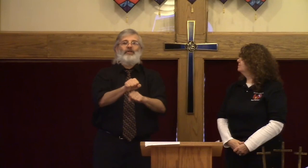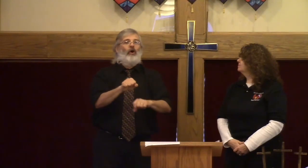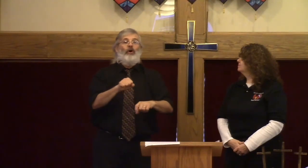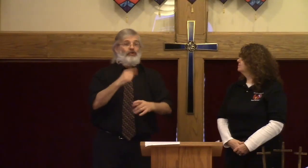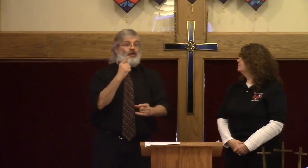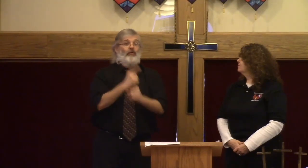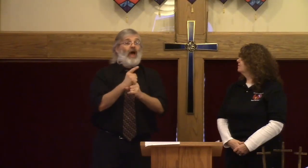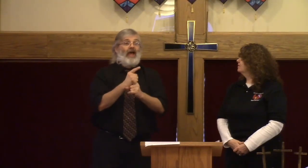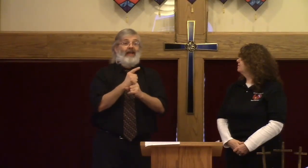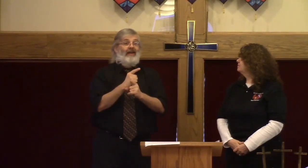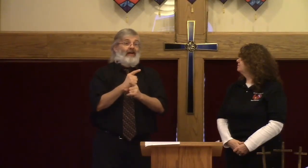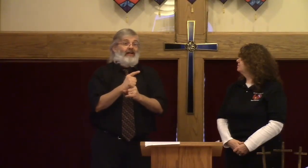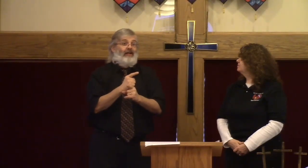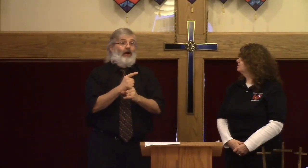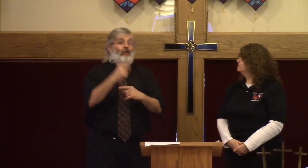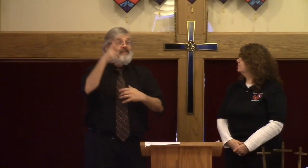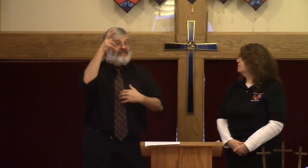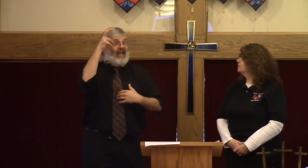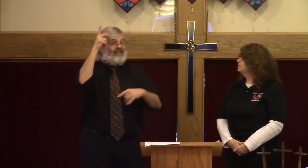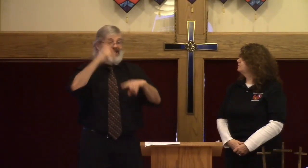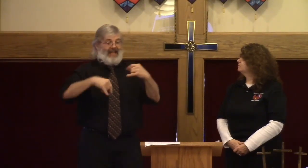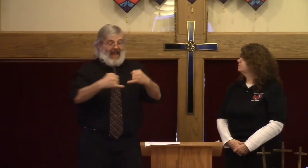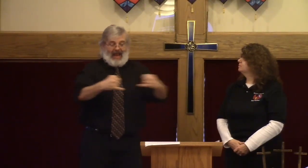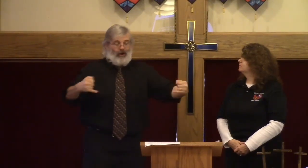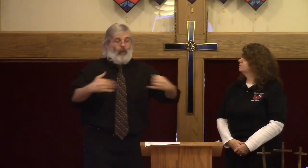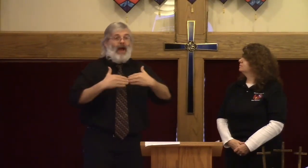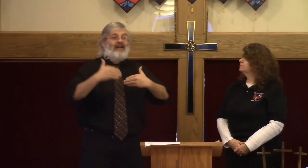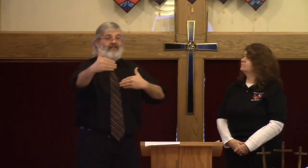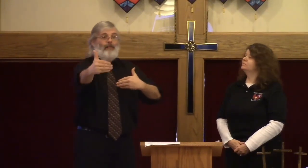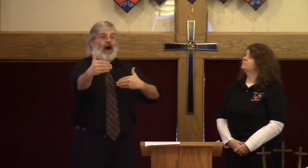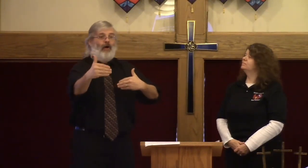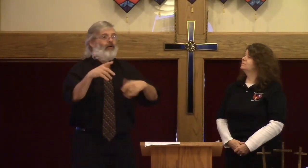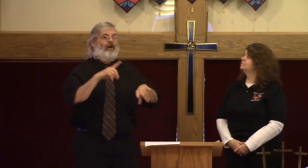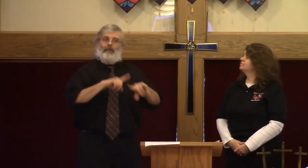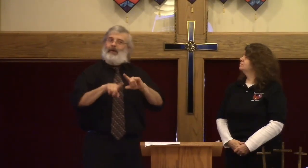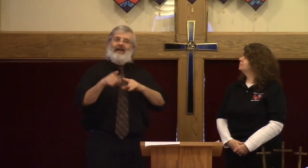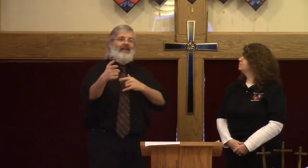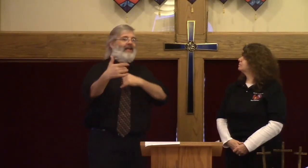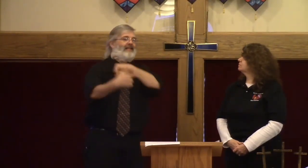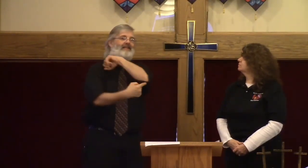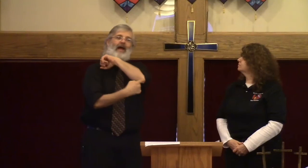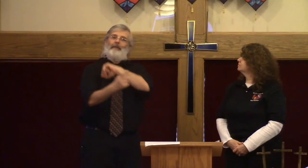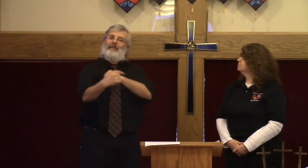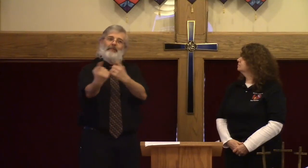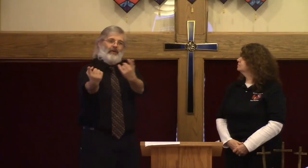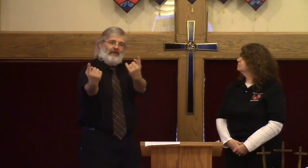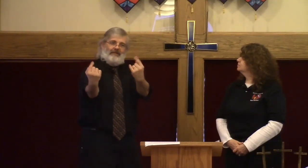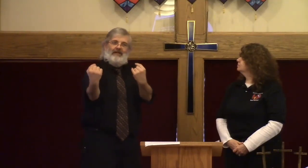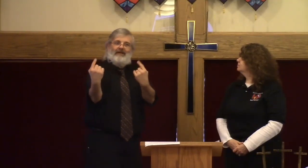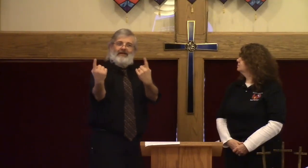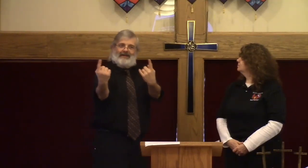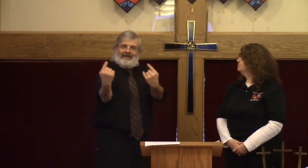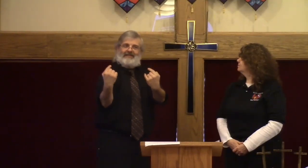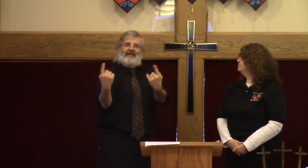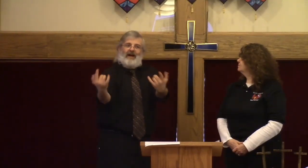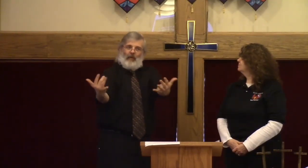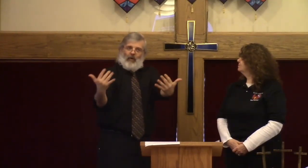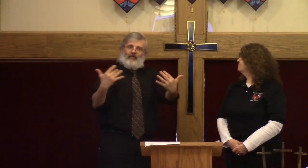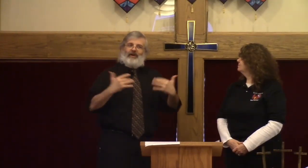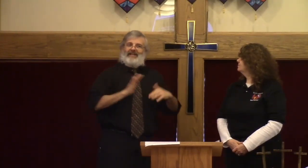so you're right. Satan can't go past that bound, but he can tempt people to come over to